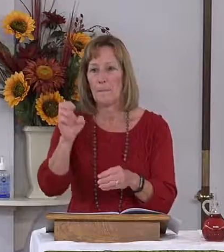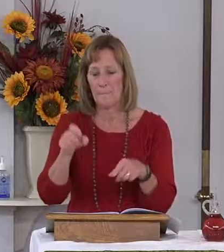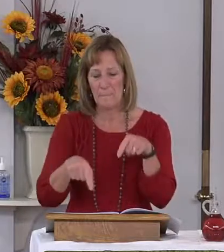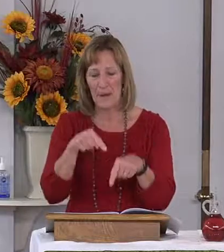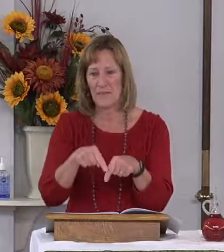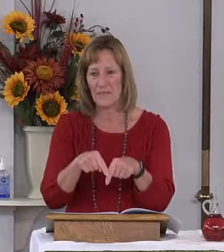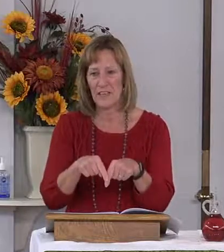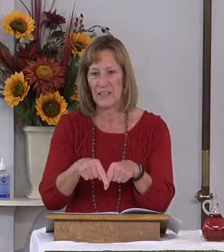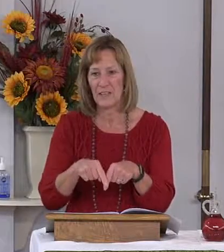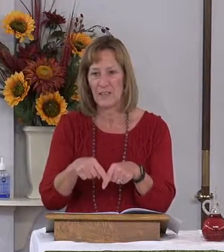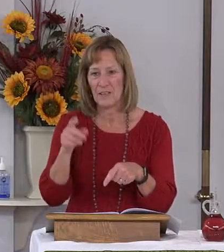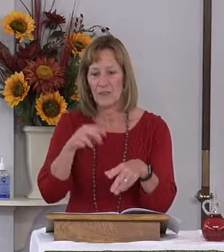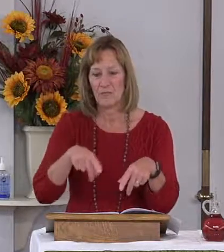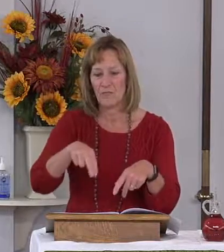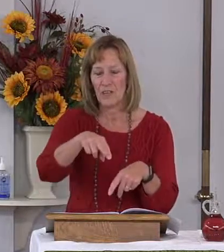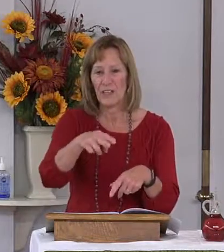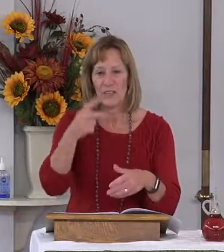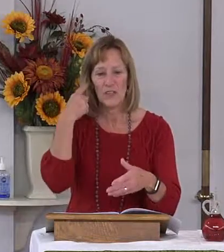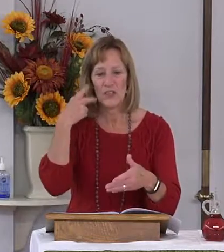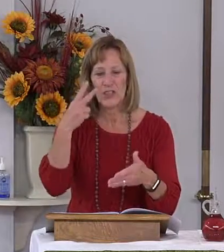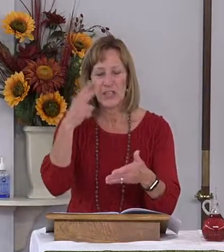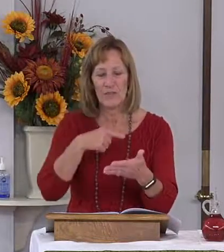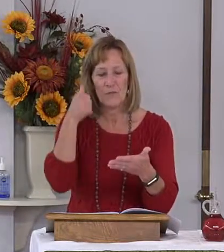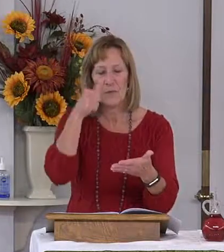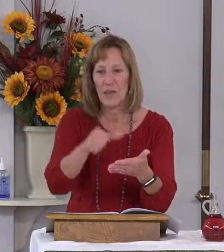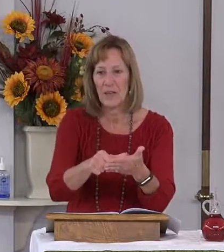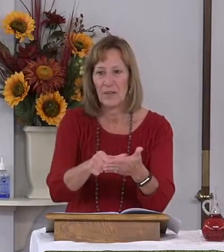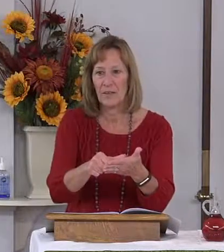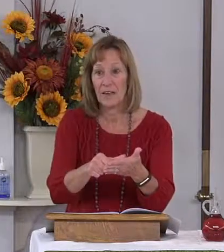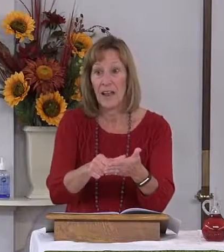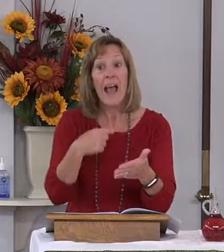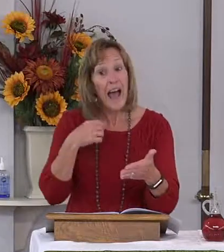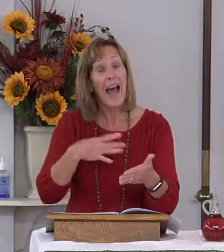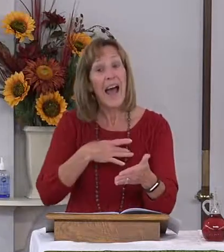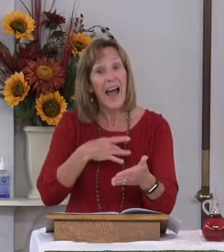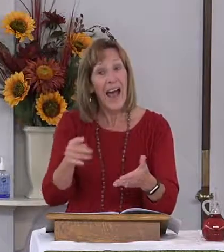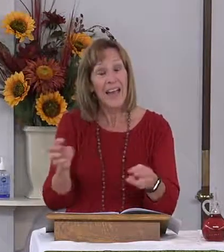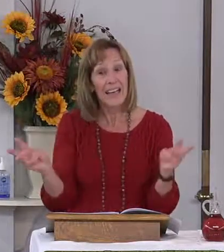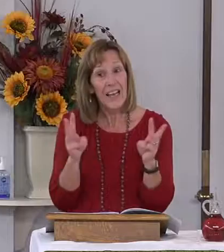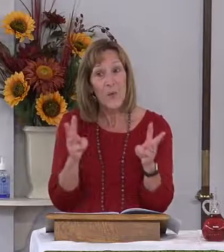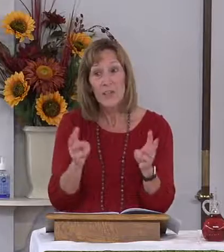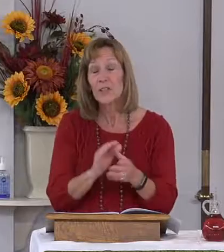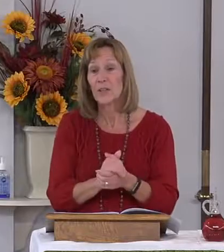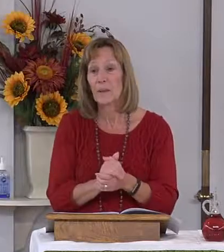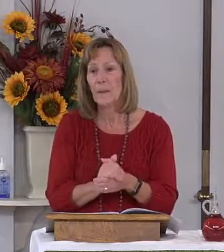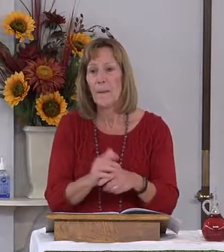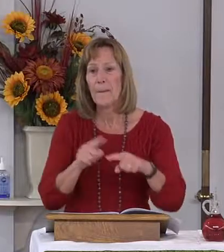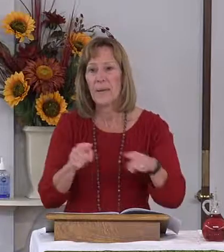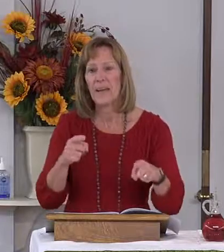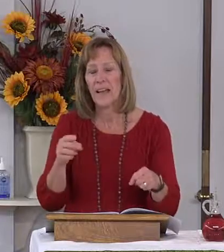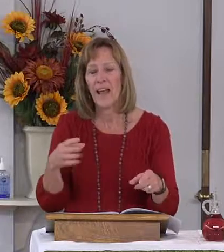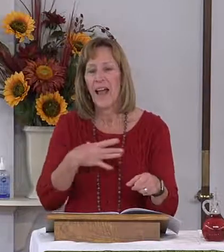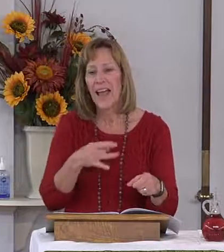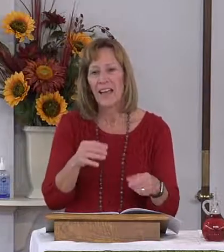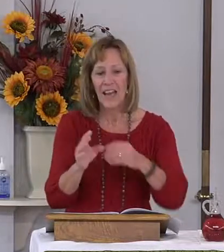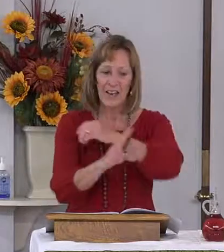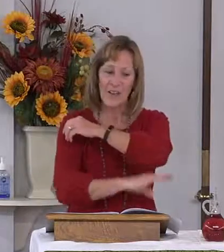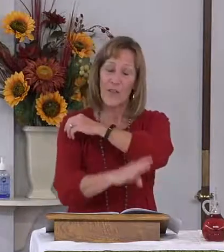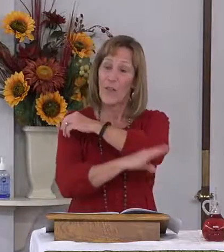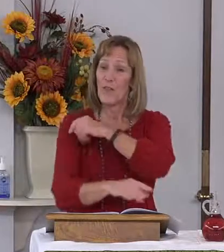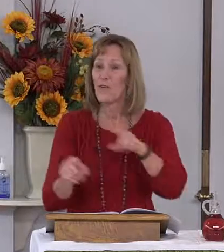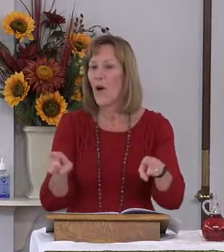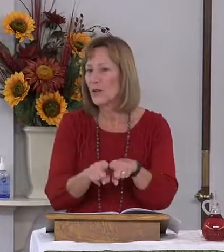to check the mail. Don't get me wrong, I like winter, but I liked the fall